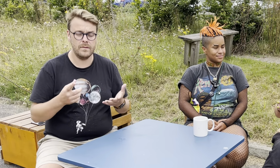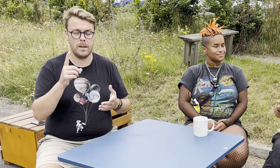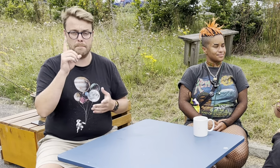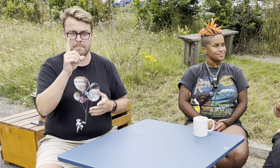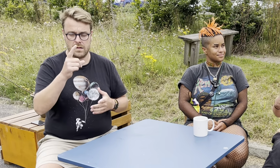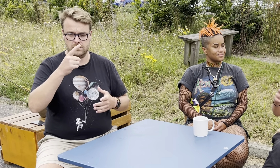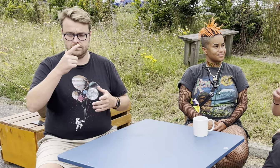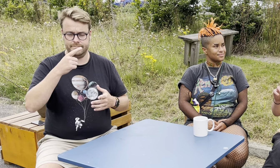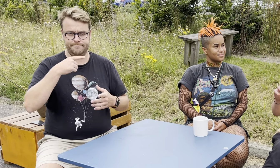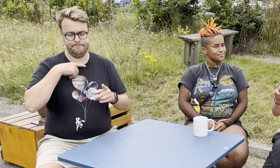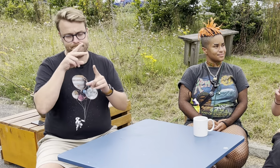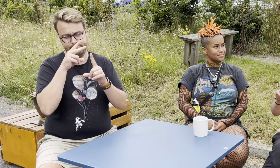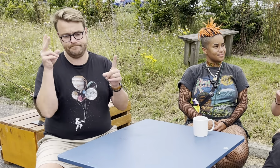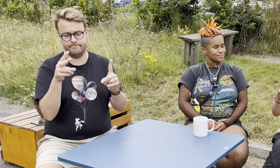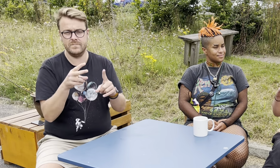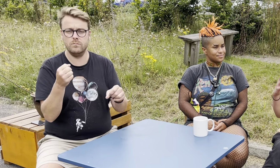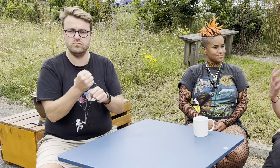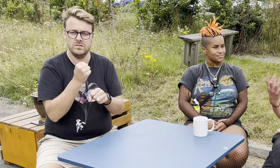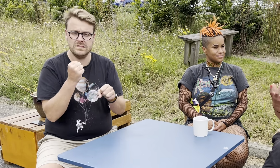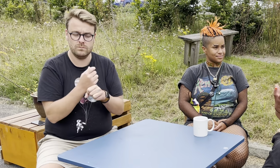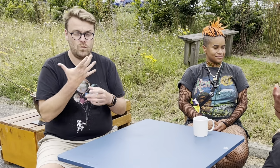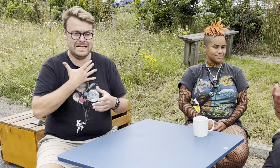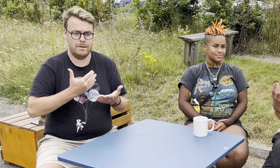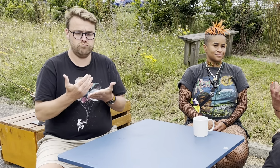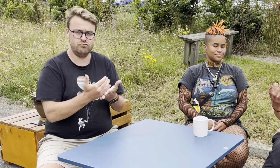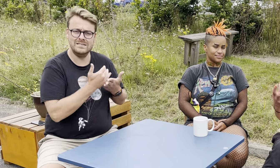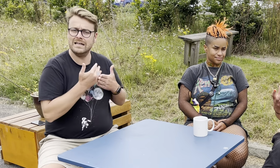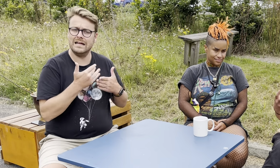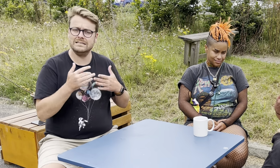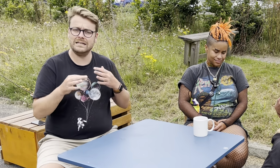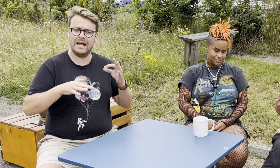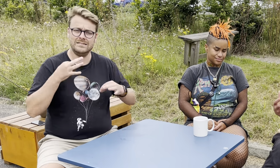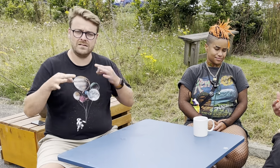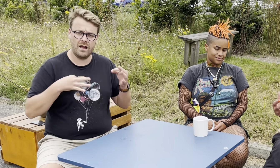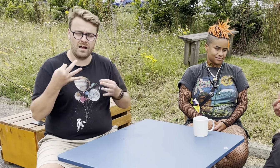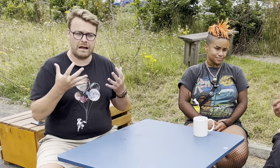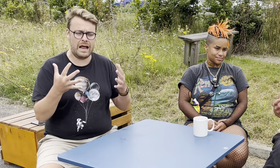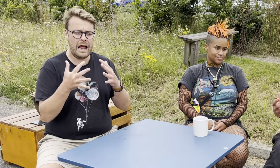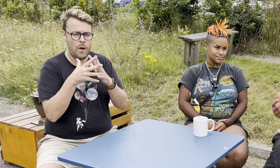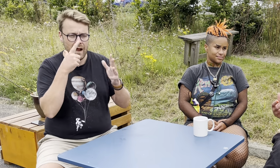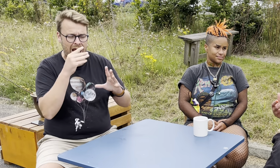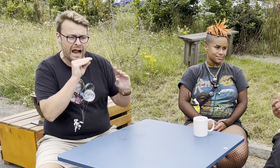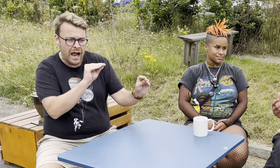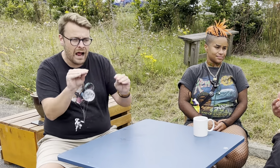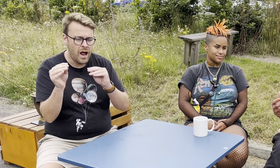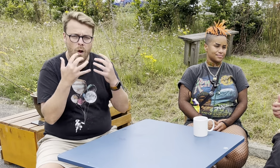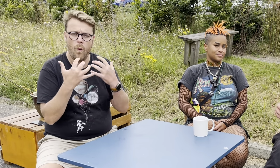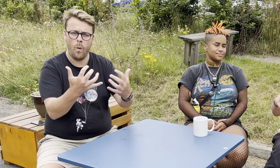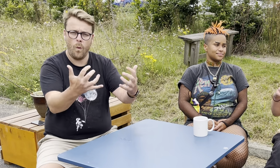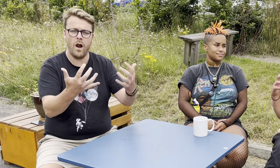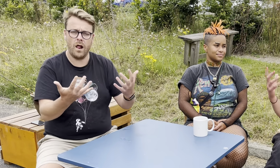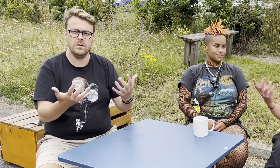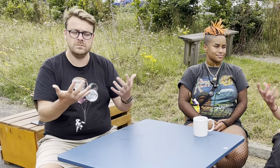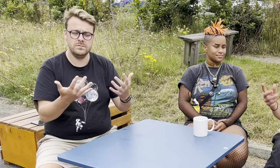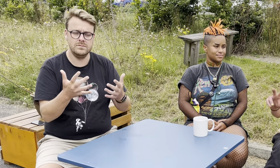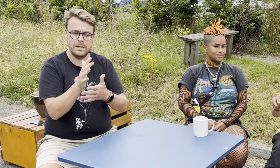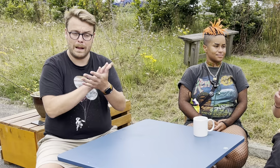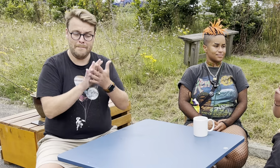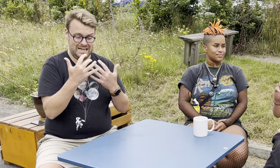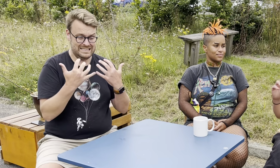actors in, how do we educate an audience so that when they're laughing at someone playing with gender, we all appreciate they're laughing for the